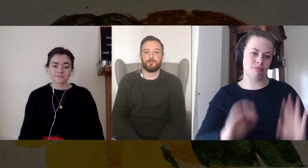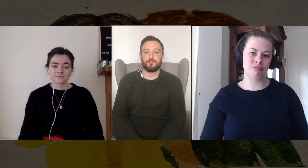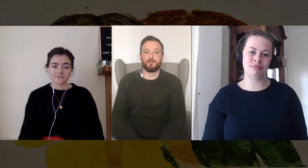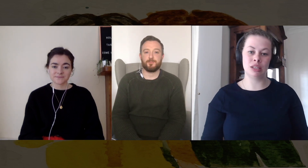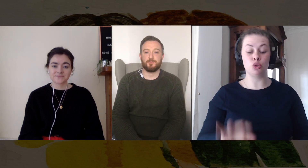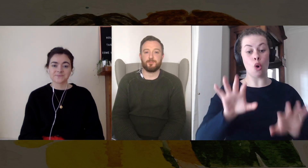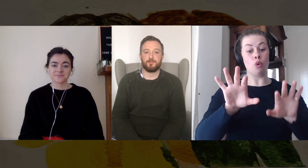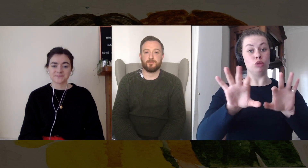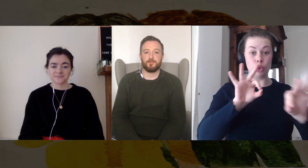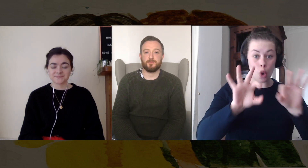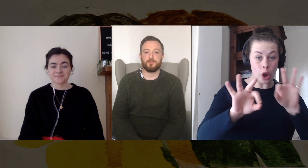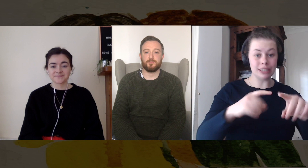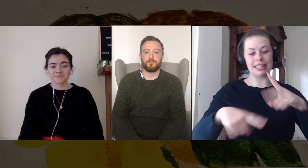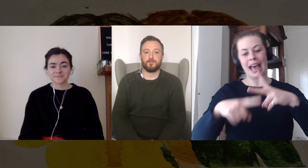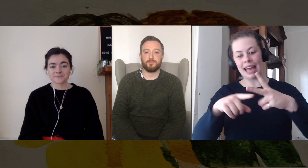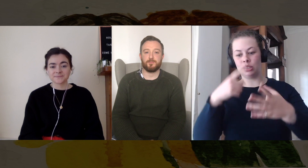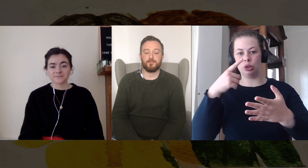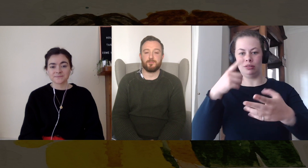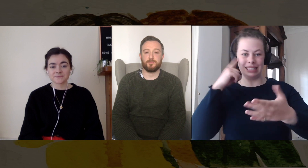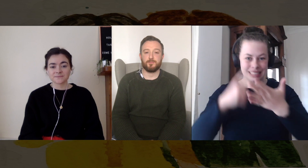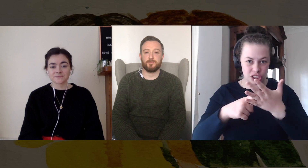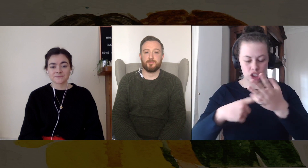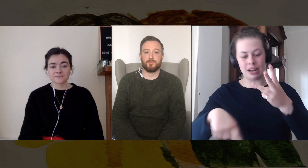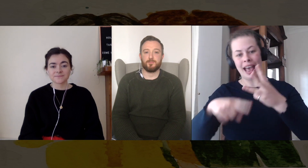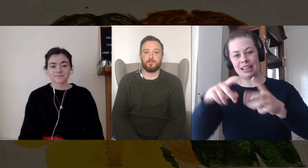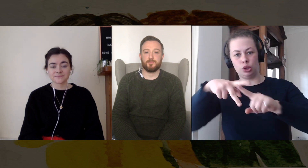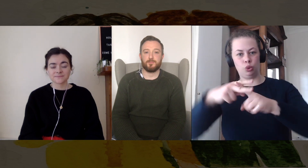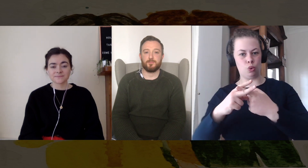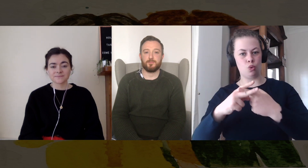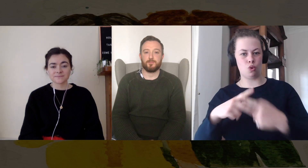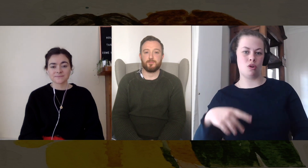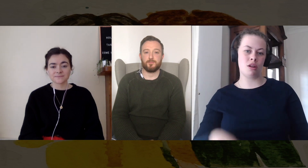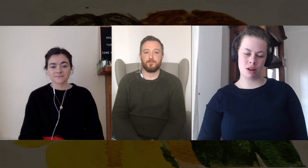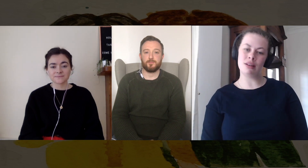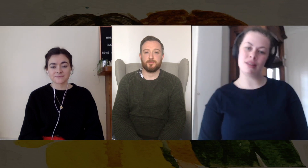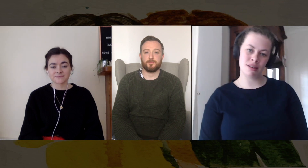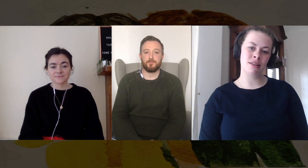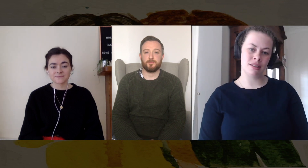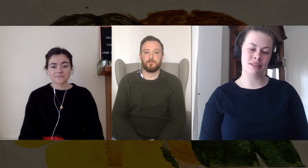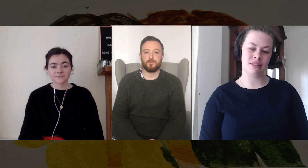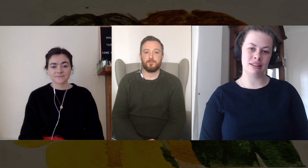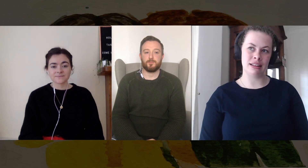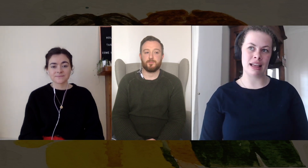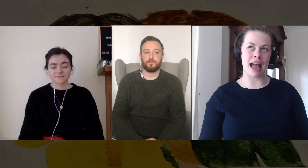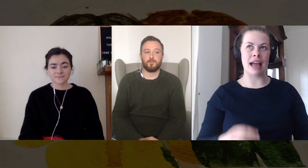like learn and develop, and it's from CDS, and I'm always like, yeah.